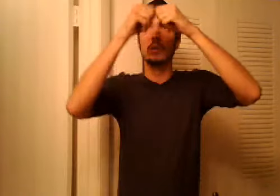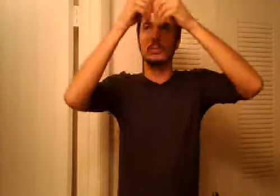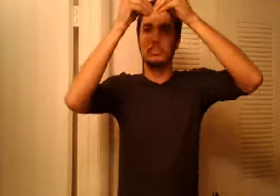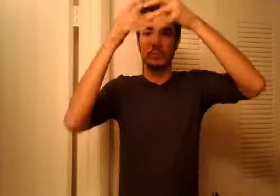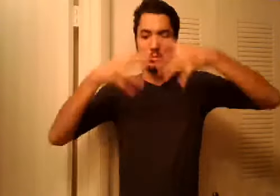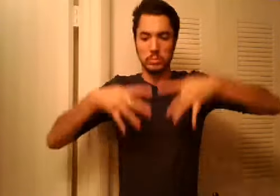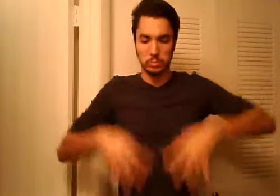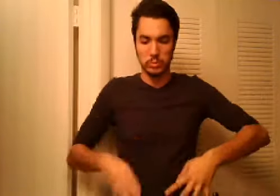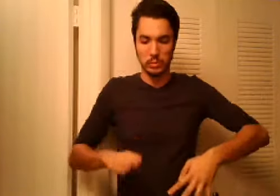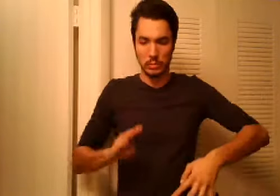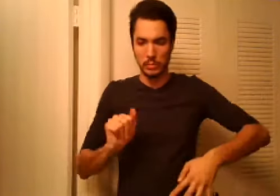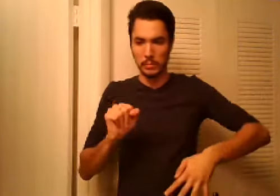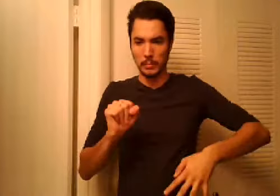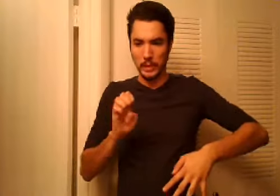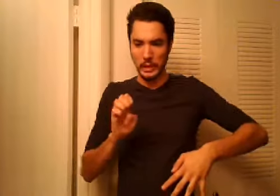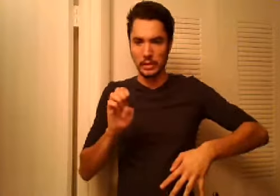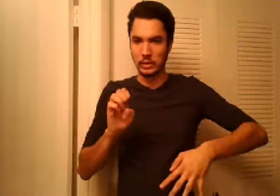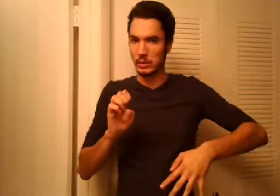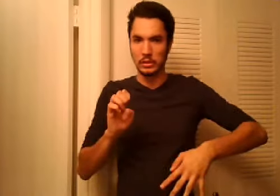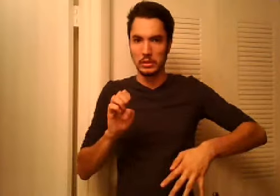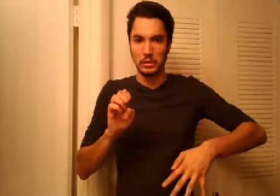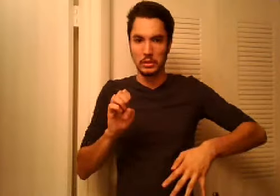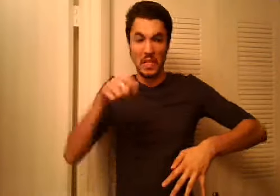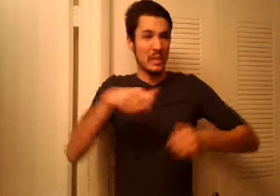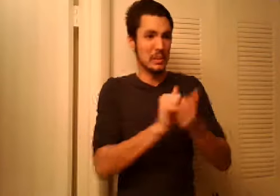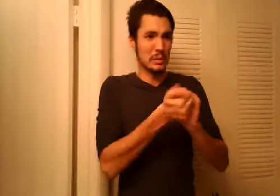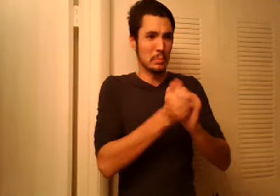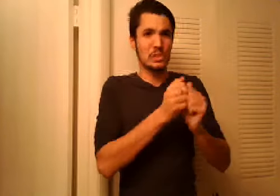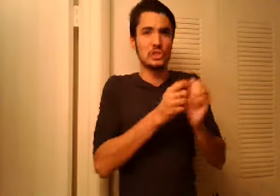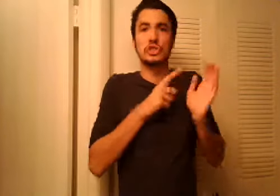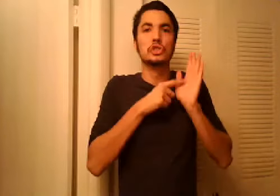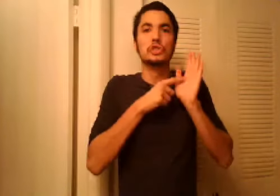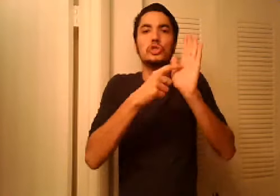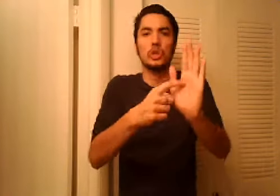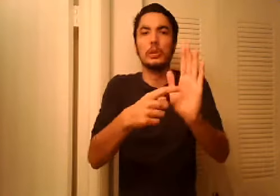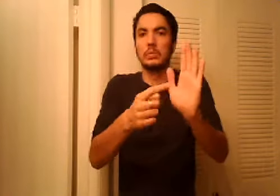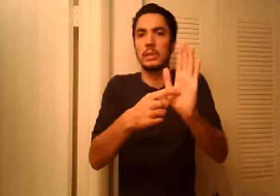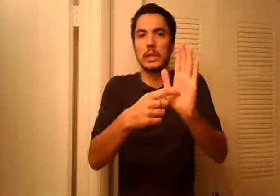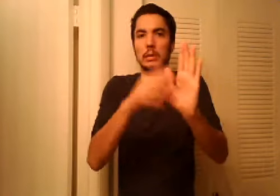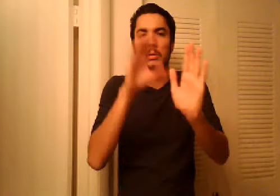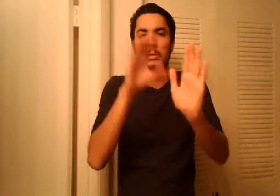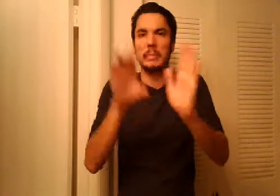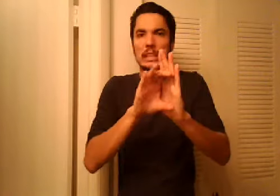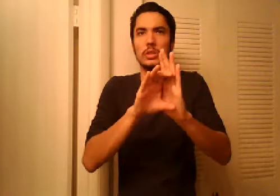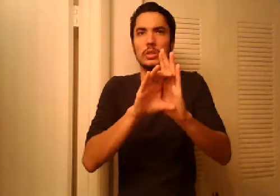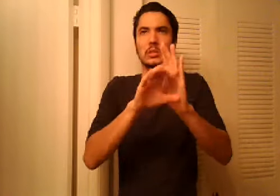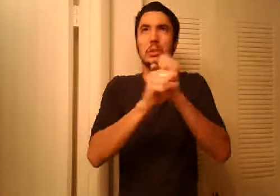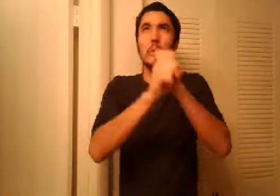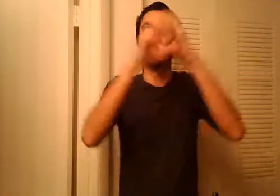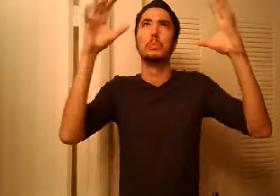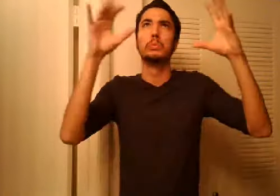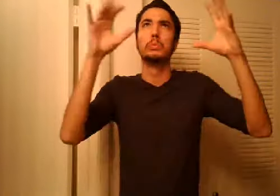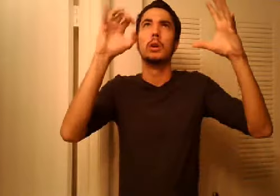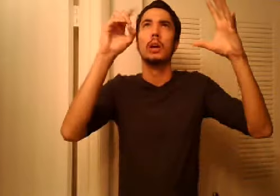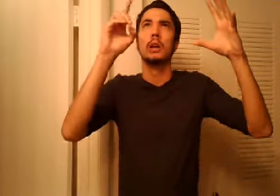this whole business about sport as an illustration of this classical Marxist idea of ideology. Does that make sense? Right? So when